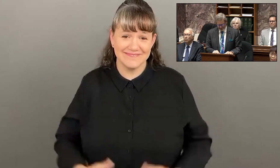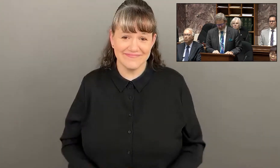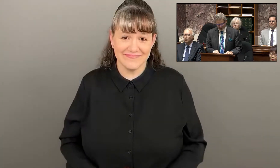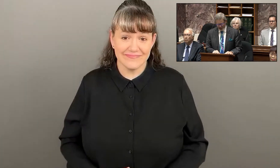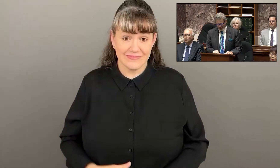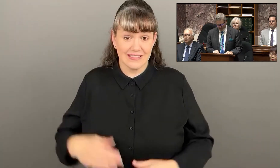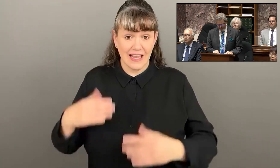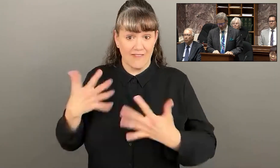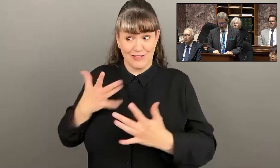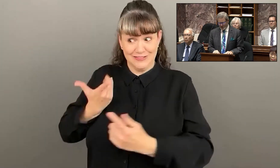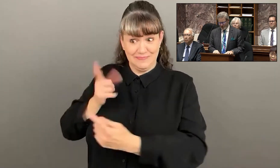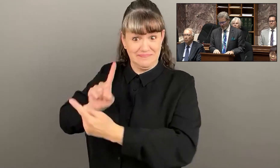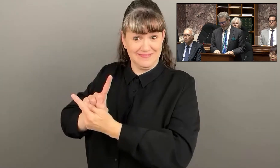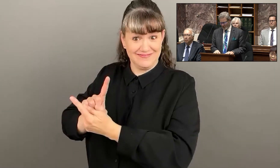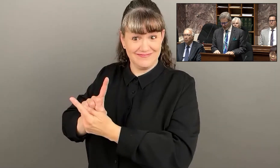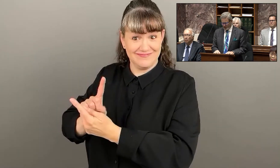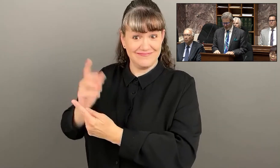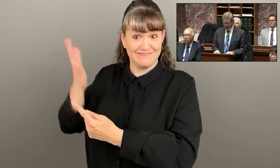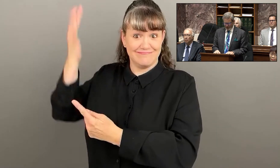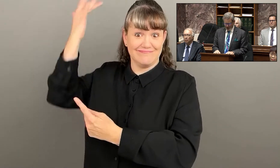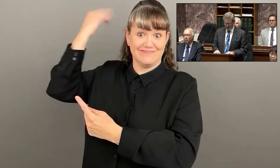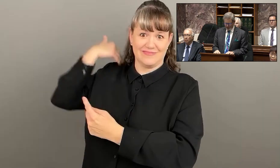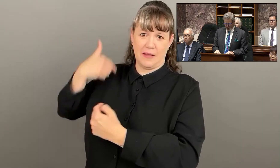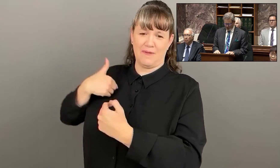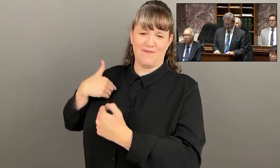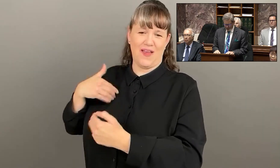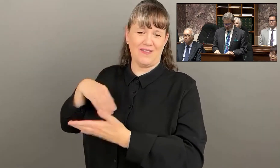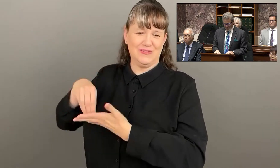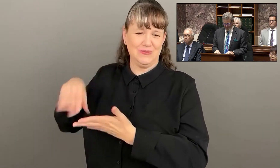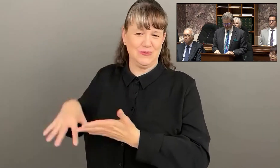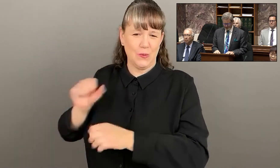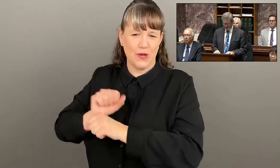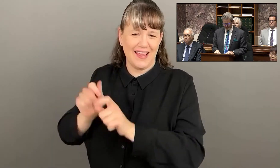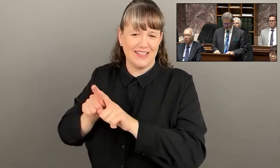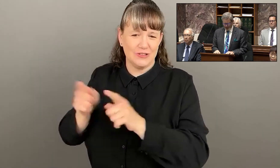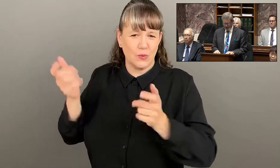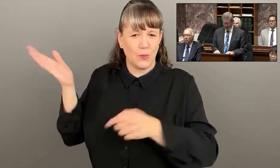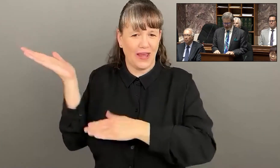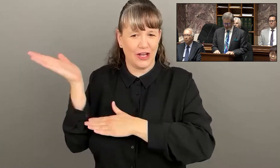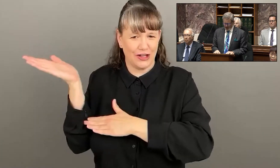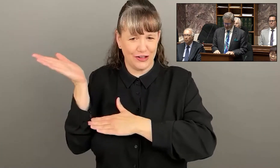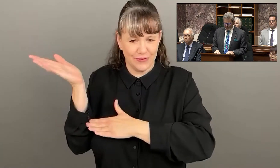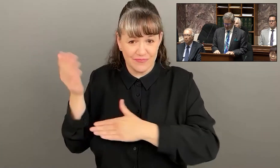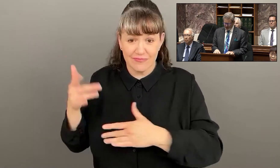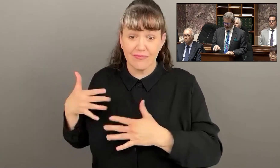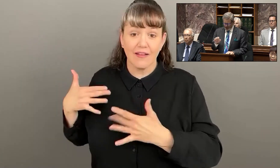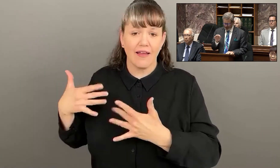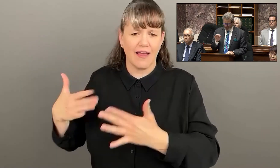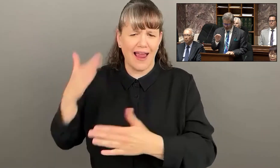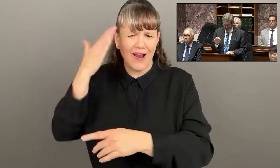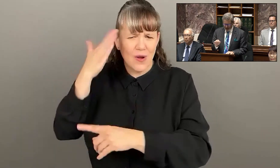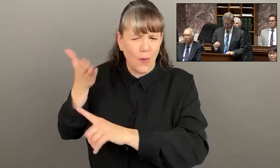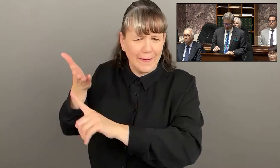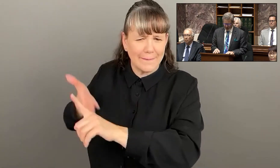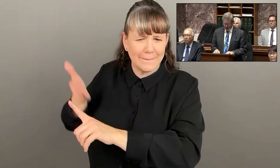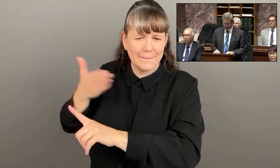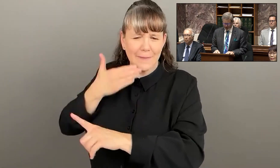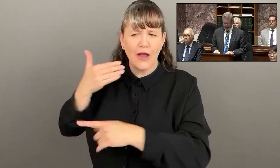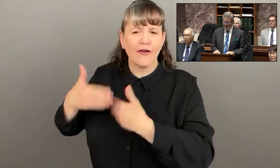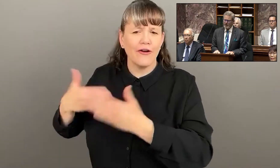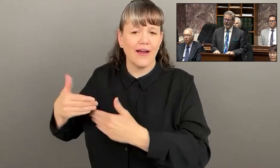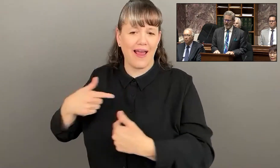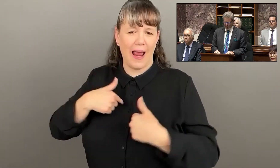waiter, and later getting to know him better when I became the mayor of Abbotsford. In spite of building an